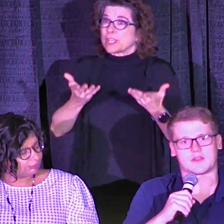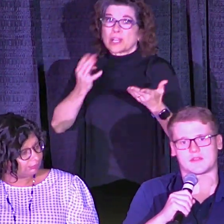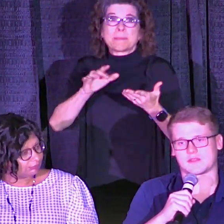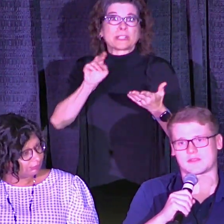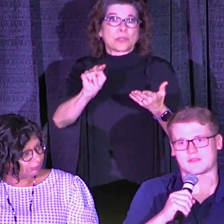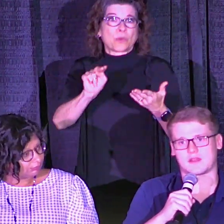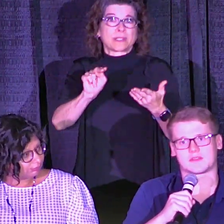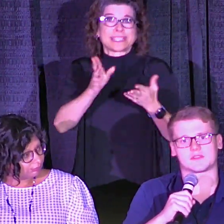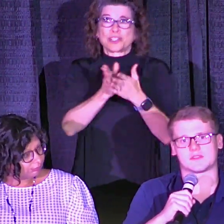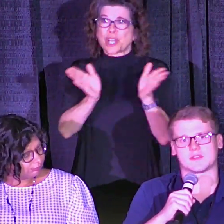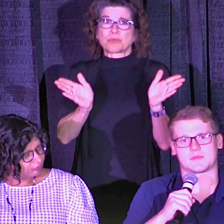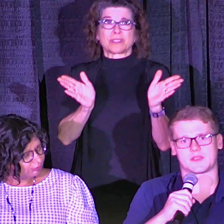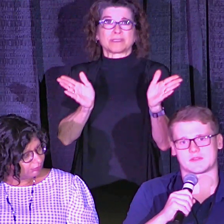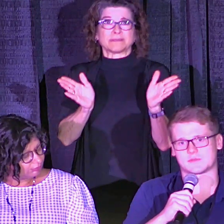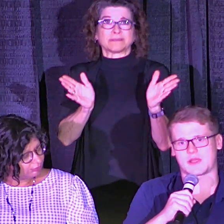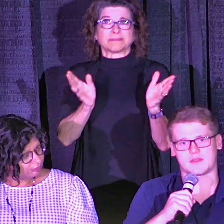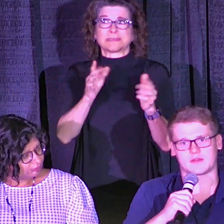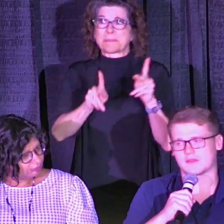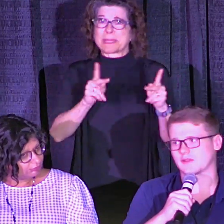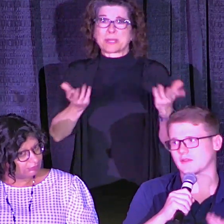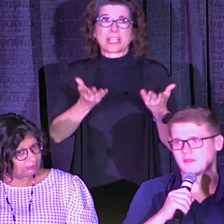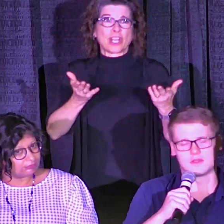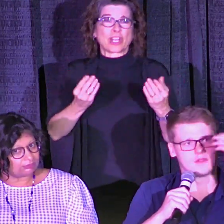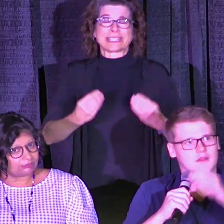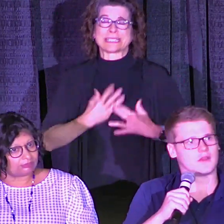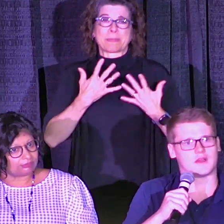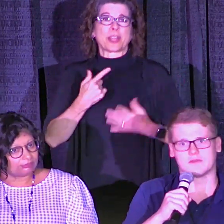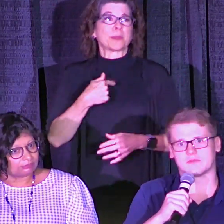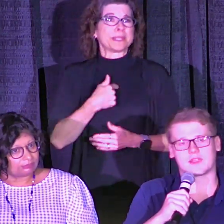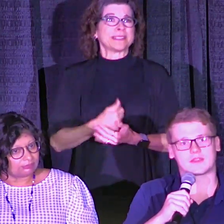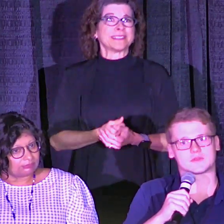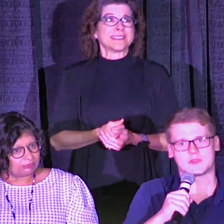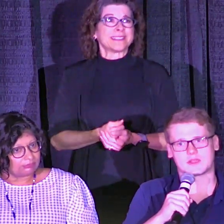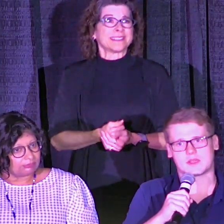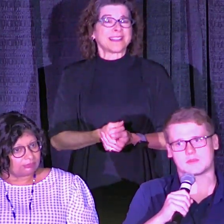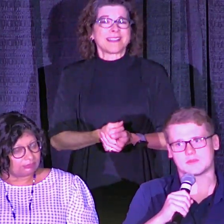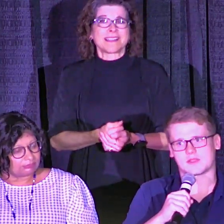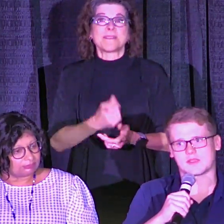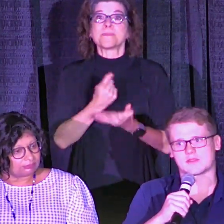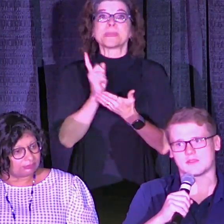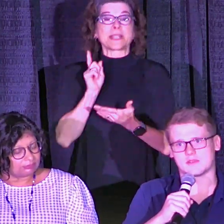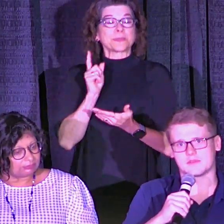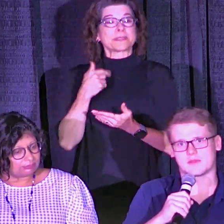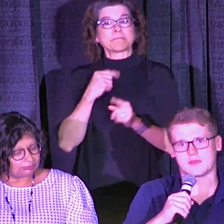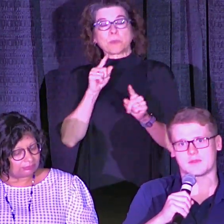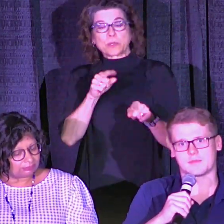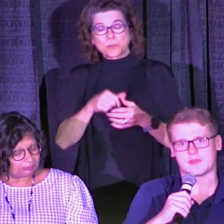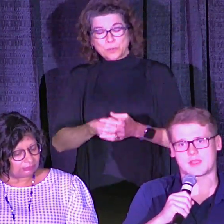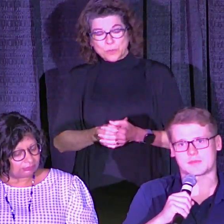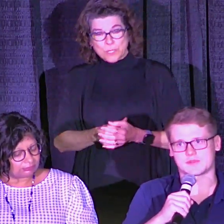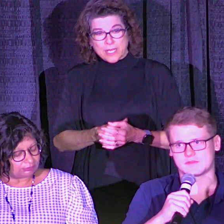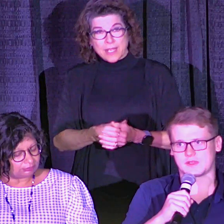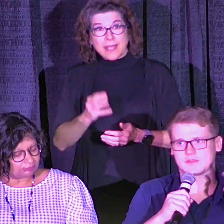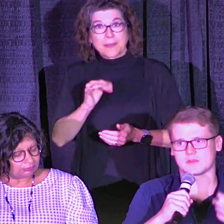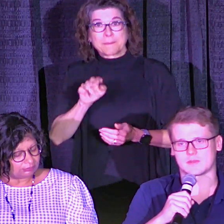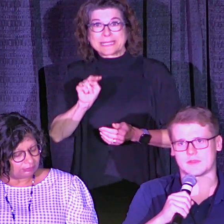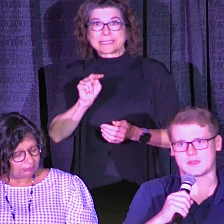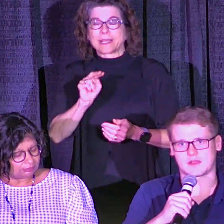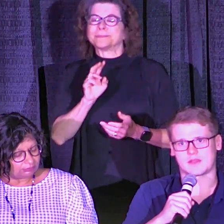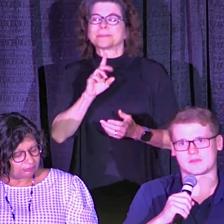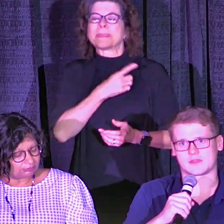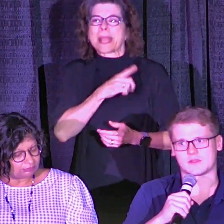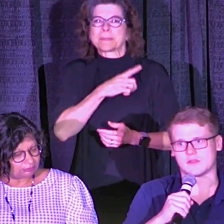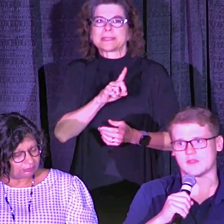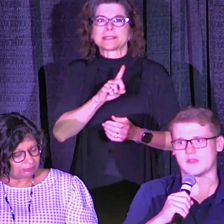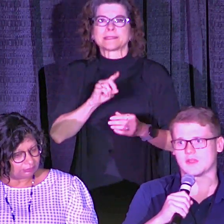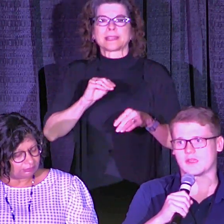general, I constantly am being inspired. I think last week I was at the Minneapolis Advisory Committee